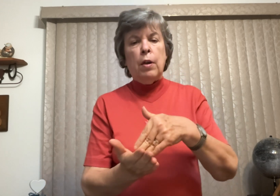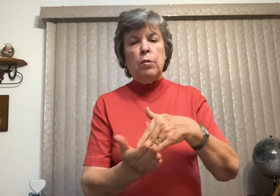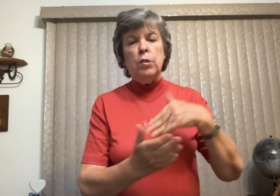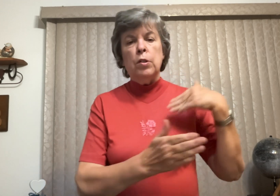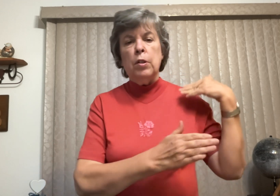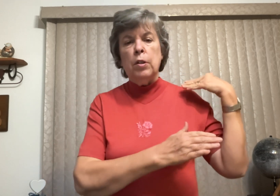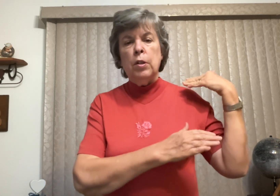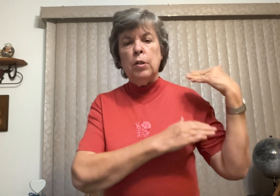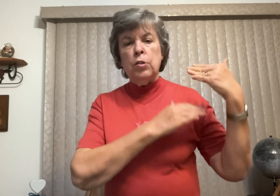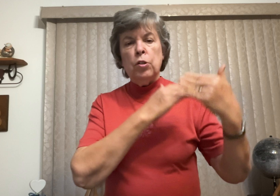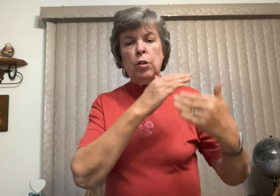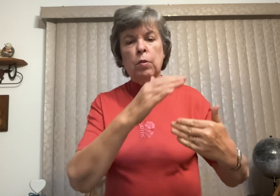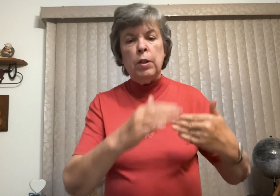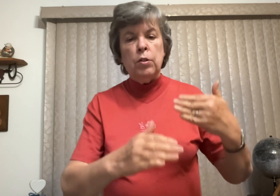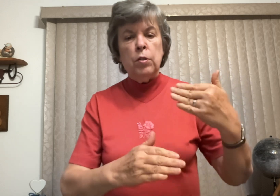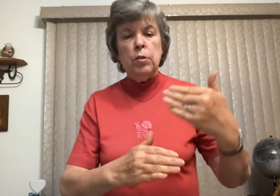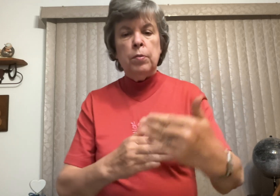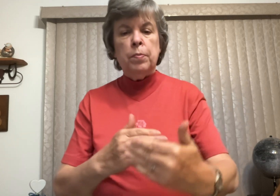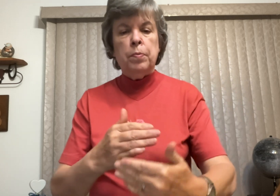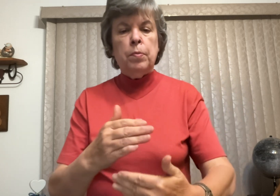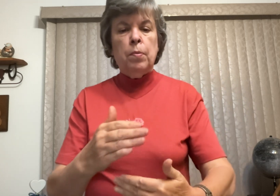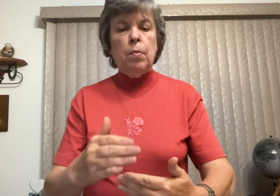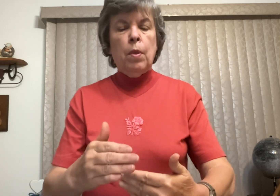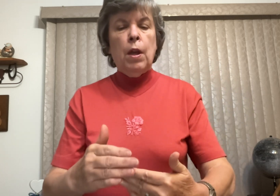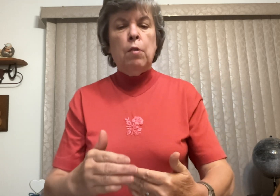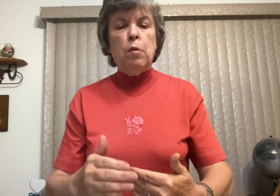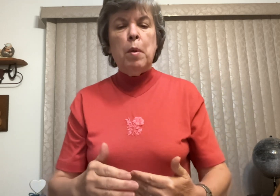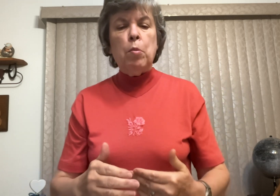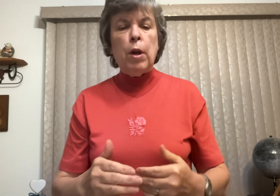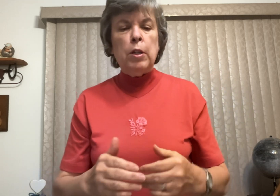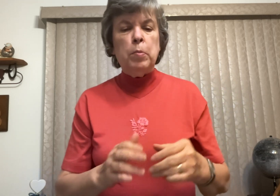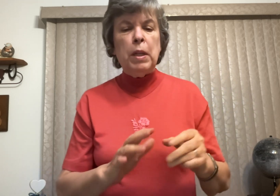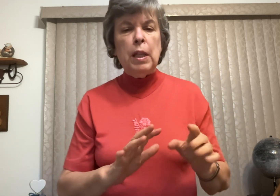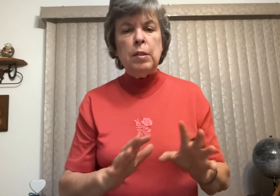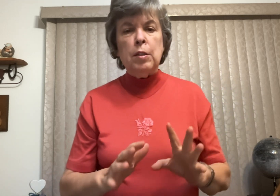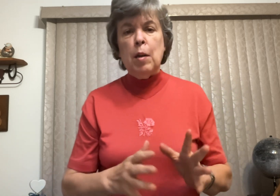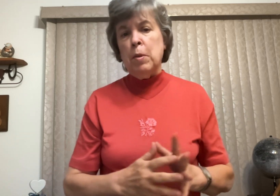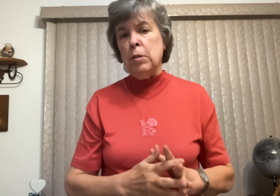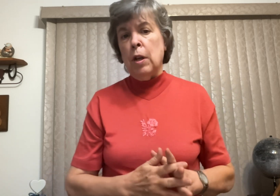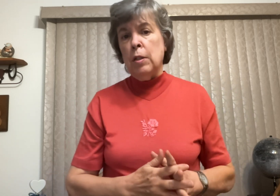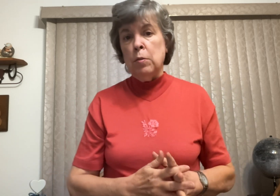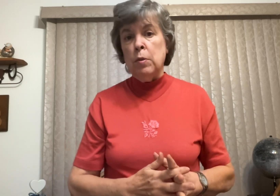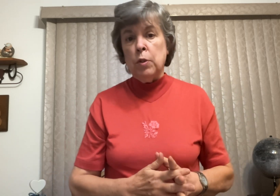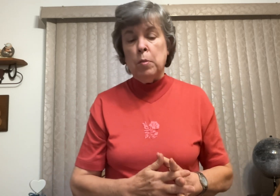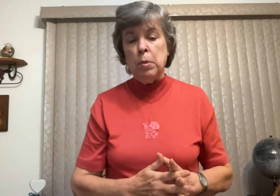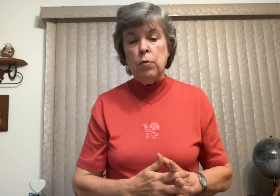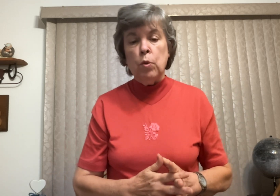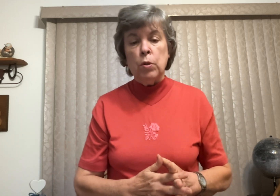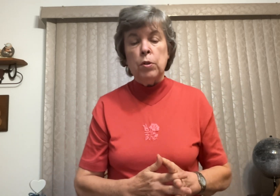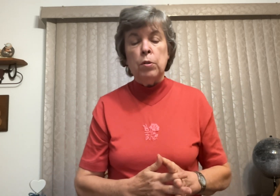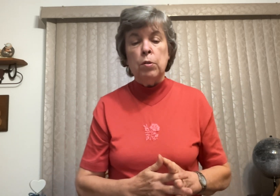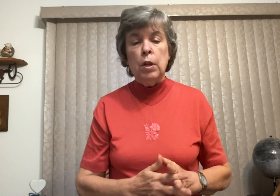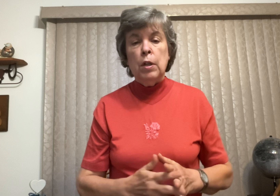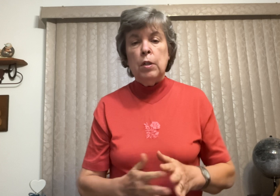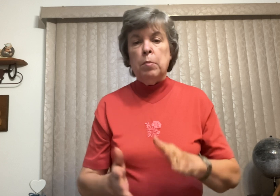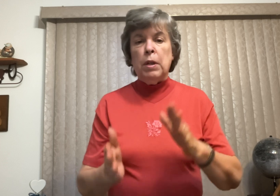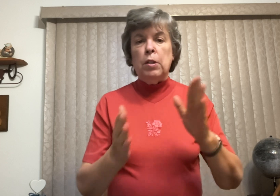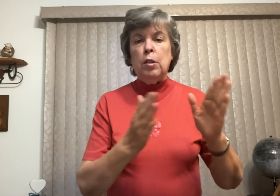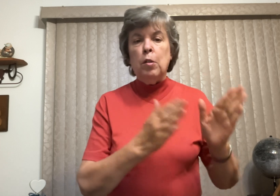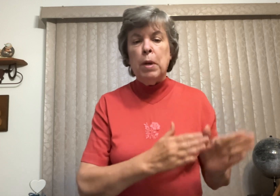1,000 generations. And remember, I spend less time on signs that we've done before, so you might need to go back